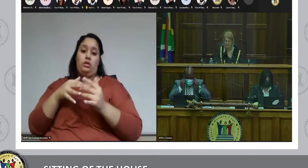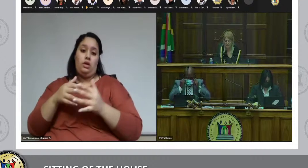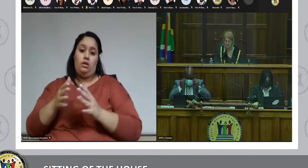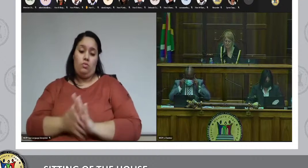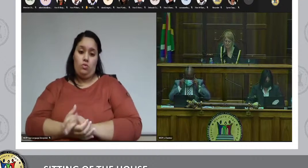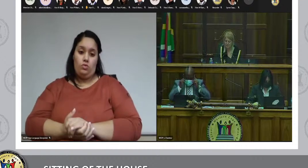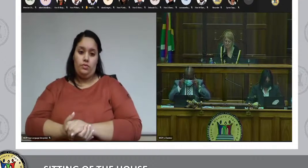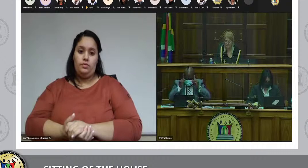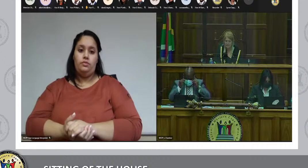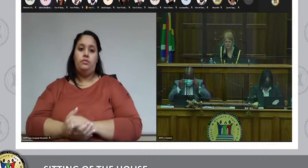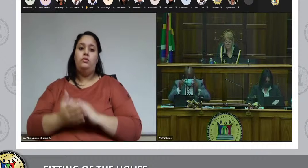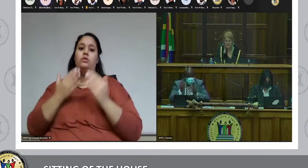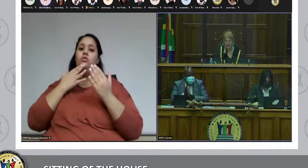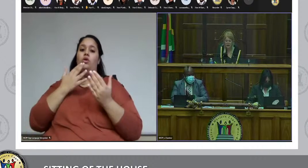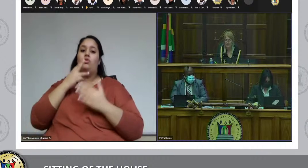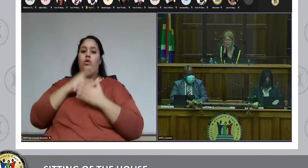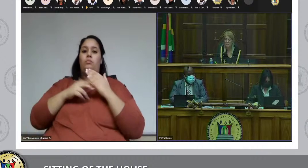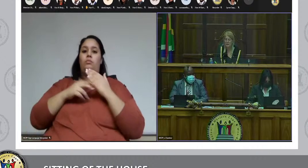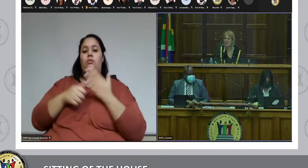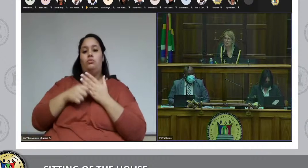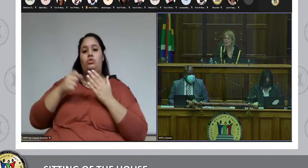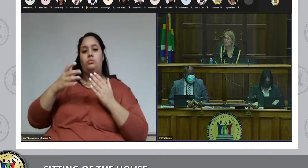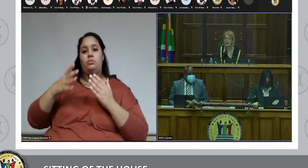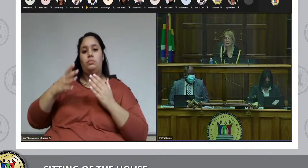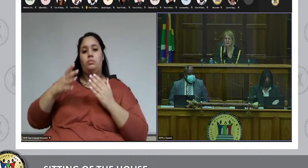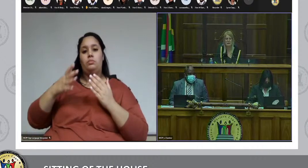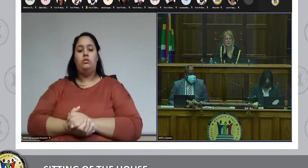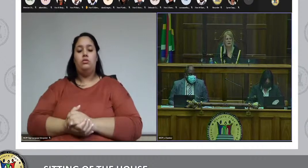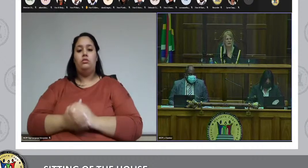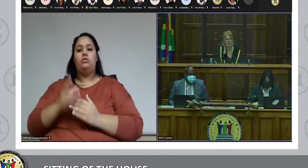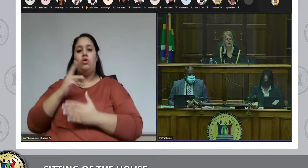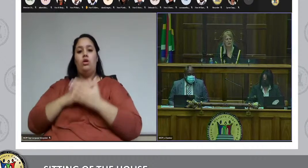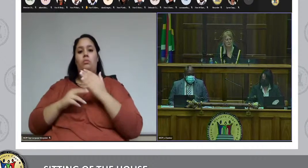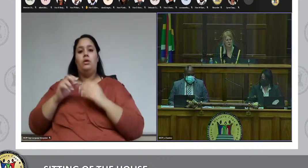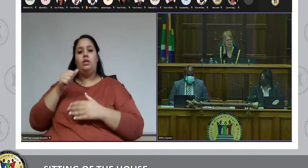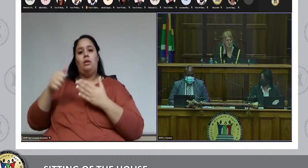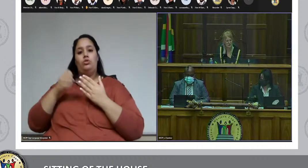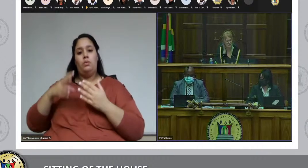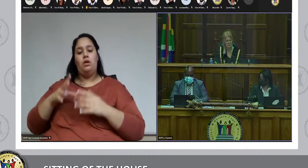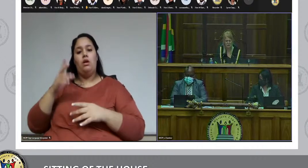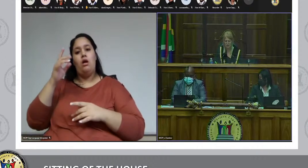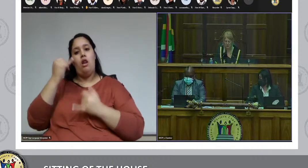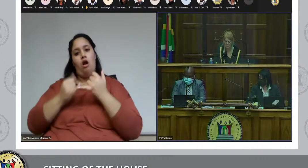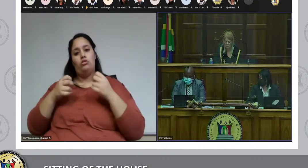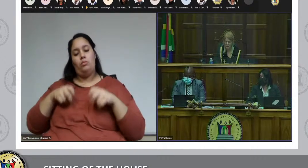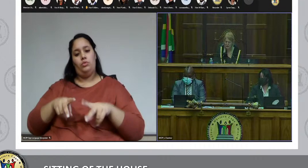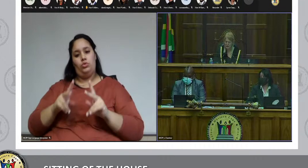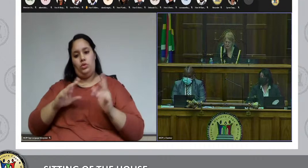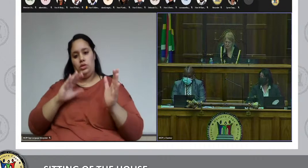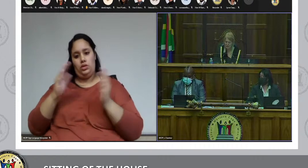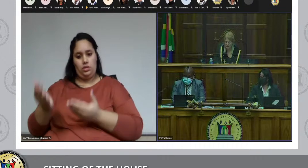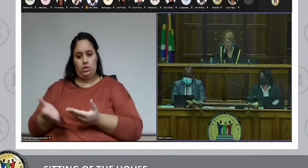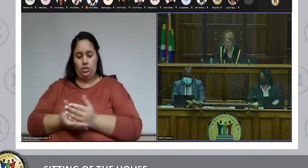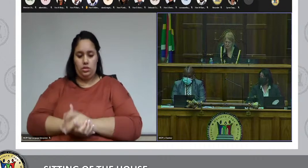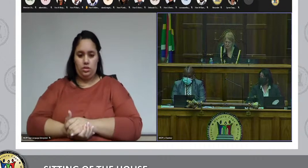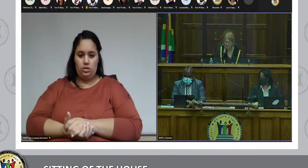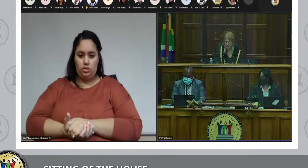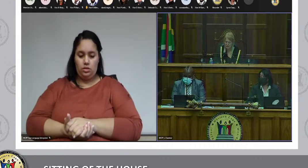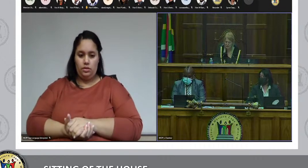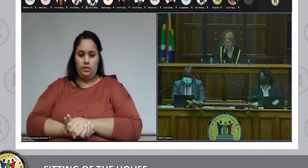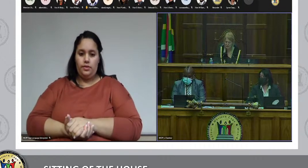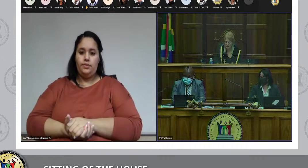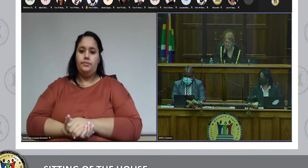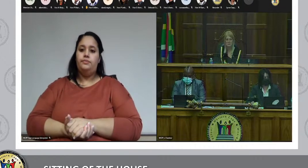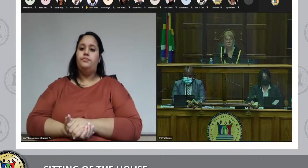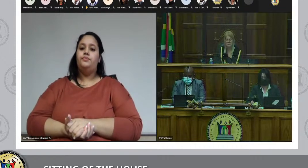Honourable Deputy Speaker. Thank you very much. And Honourable Allen is having the last opportunity. Over to you, Honourable Allen.